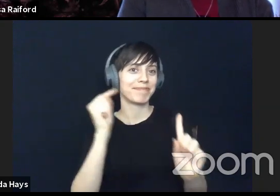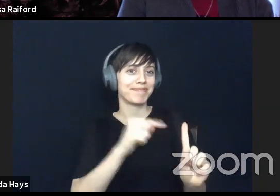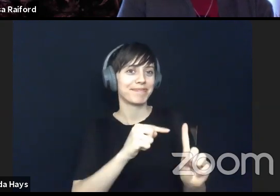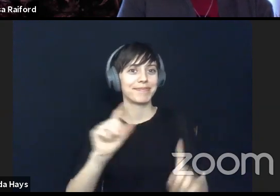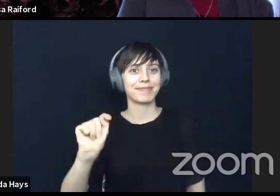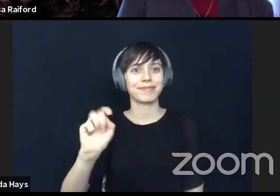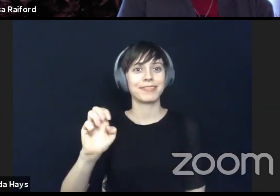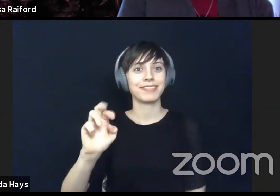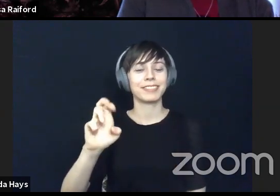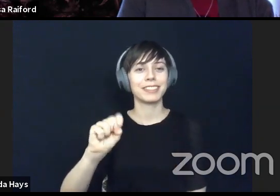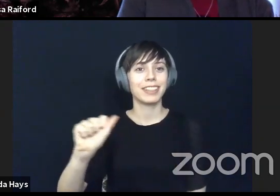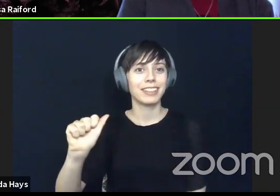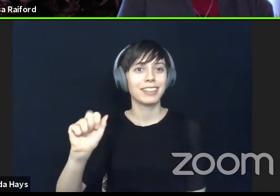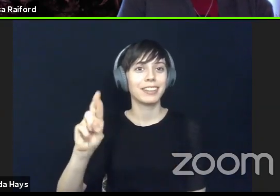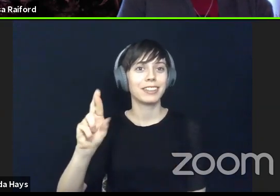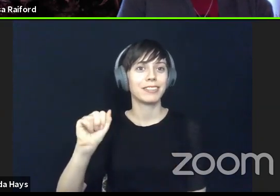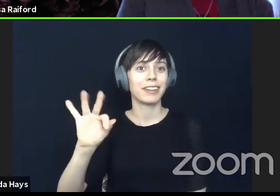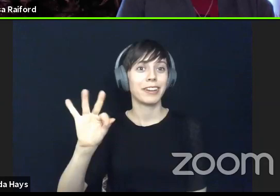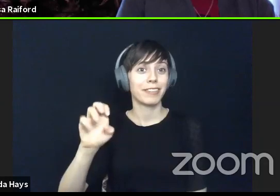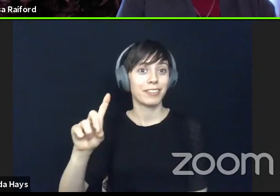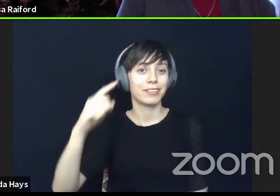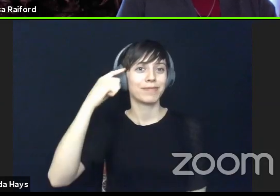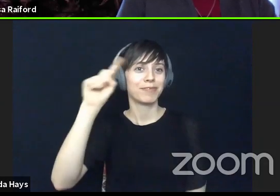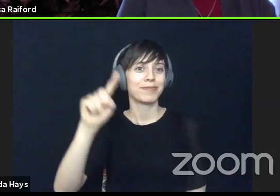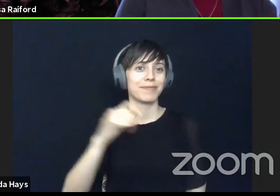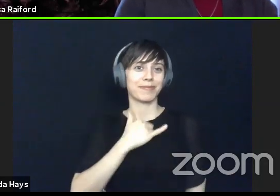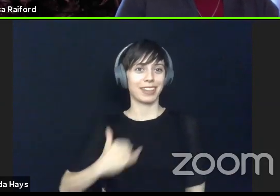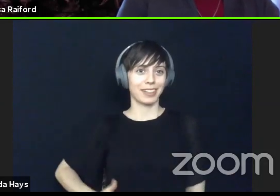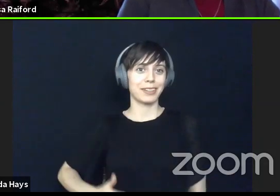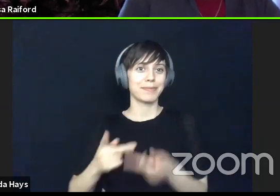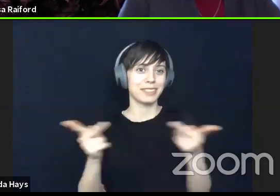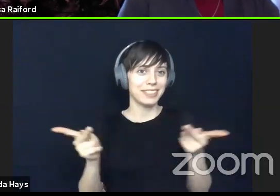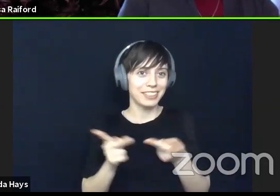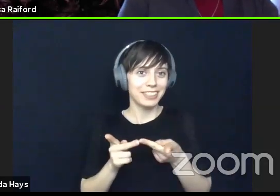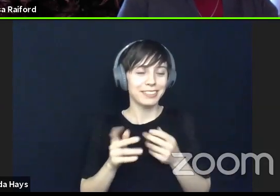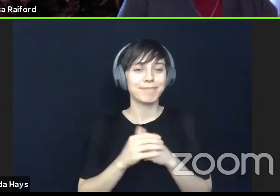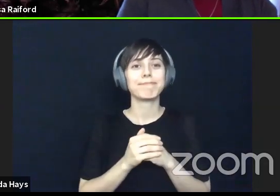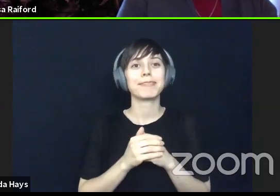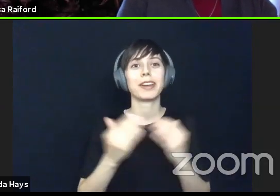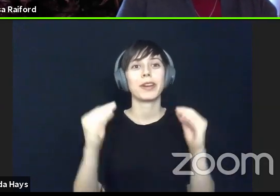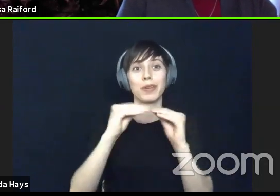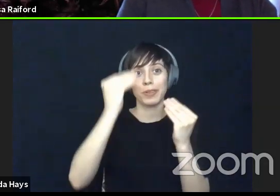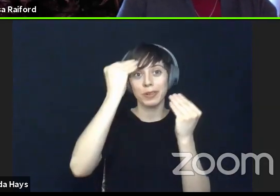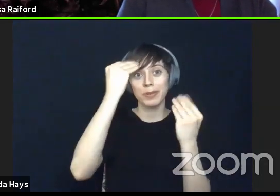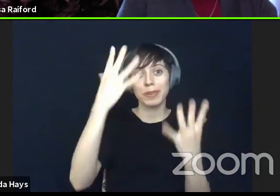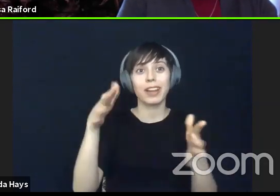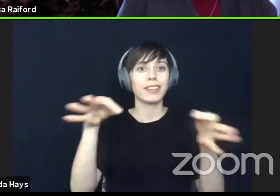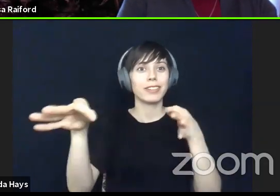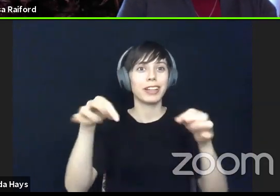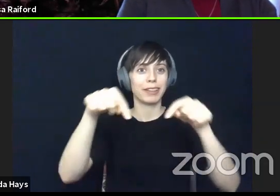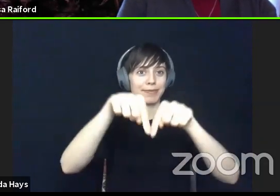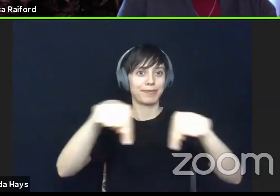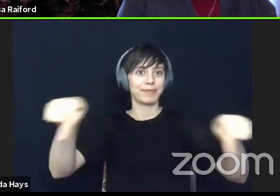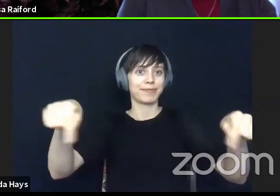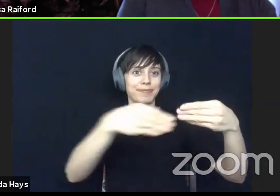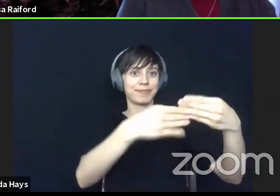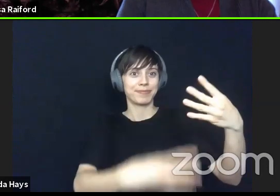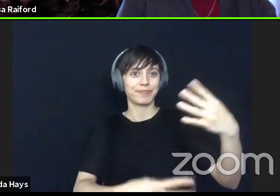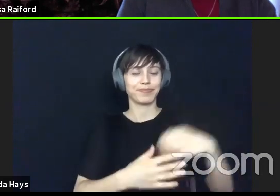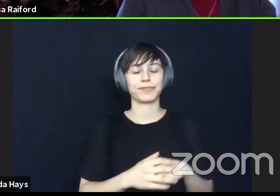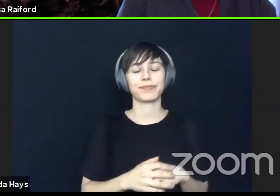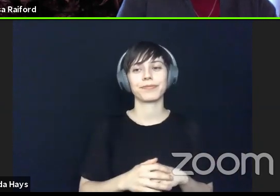description. So check those out. Yes. And I just wanted to thank everybody that's currently doing phone banking for us. There's so